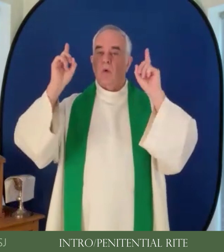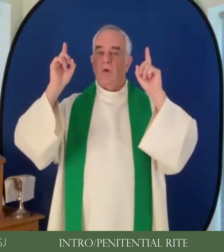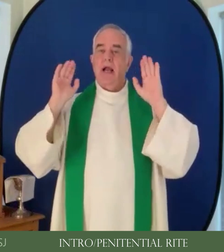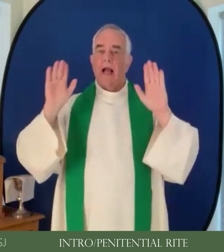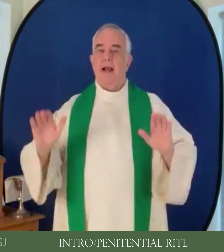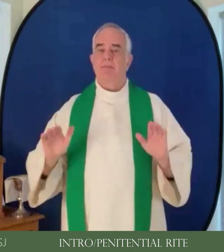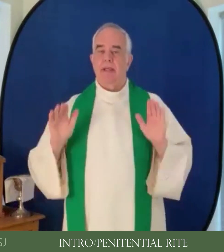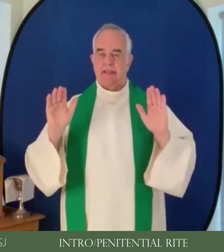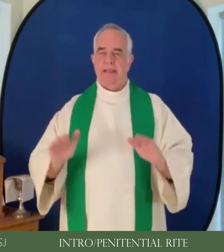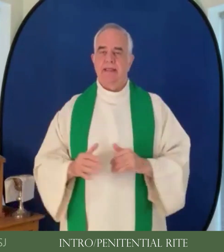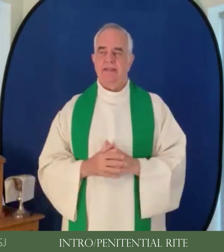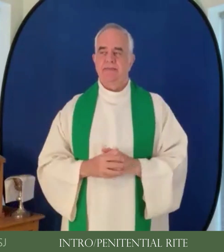Lord, have mercy.